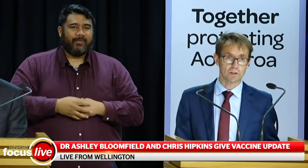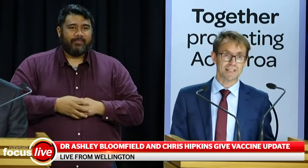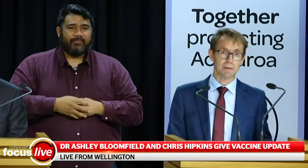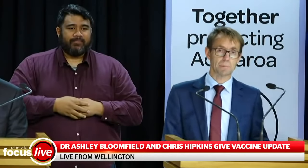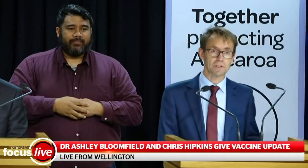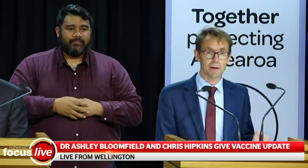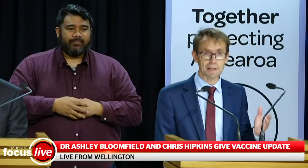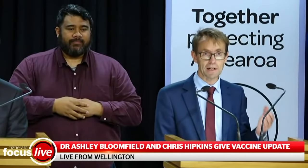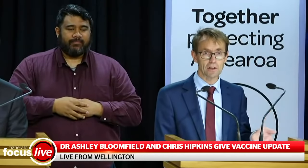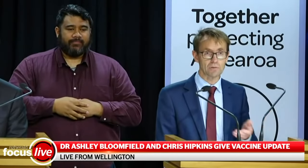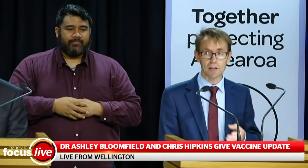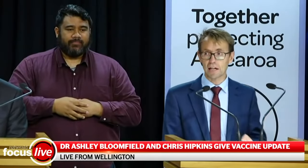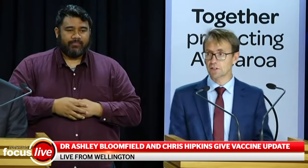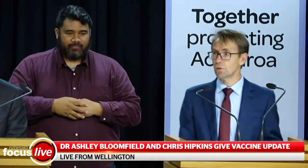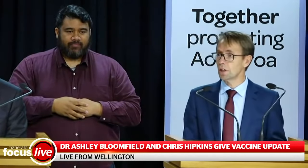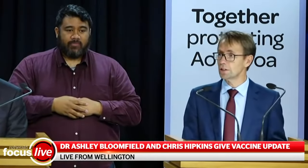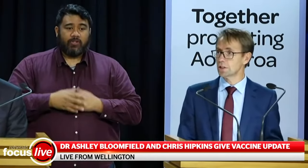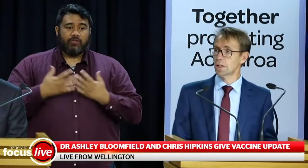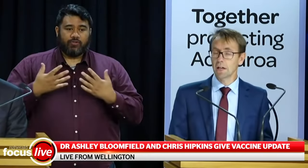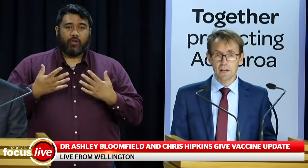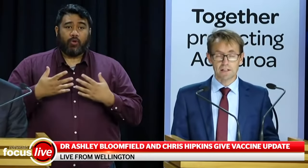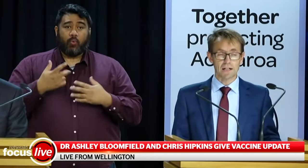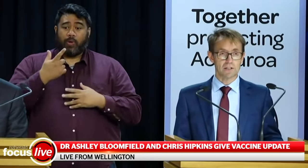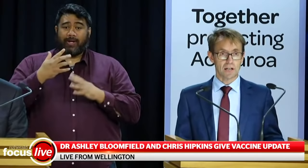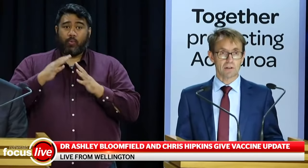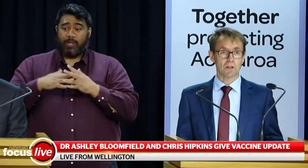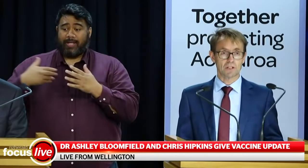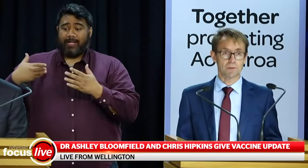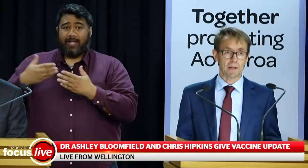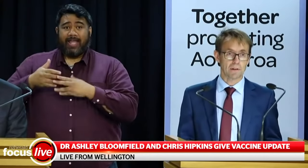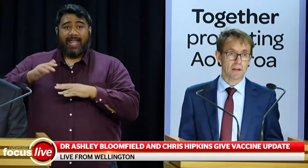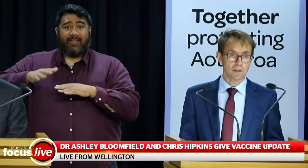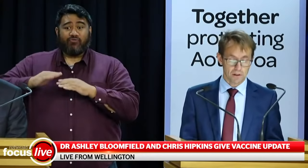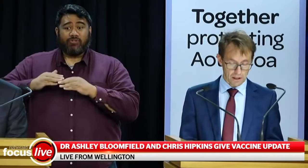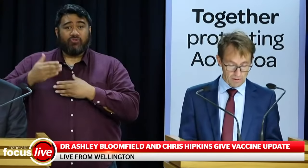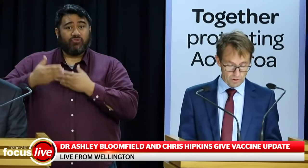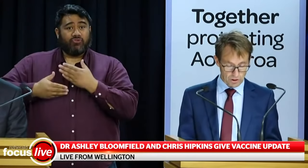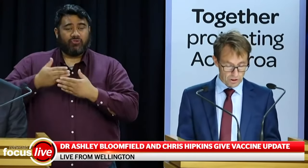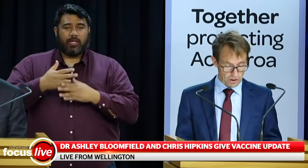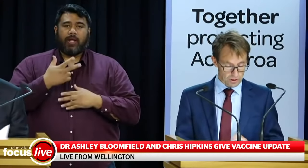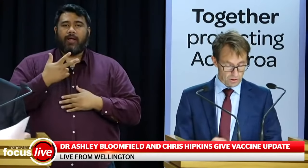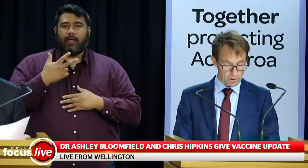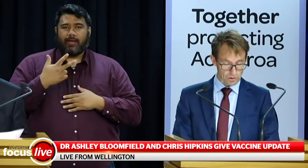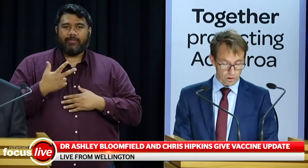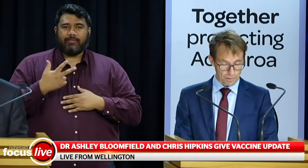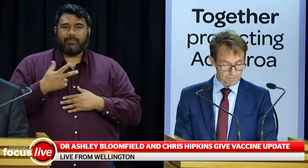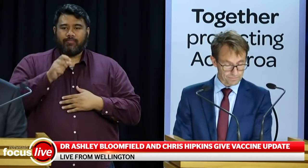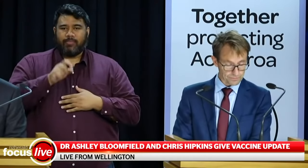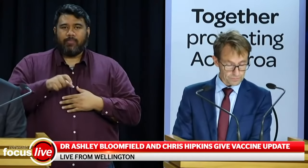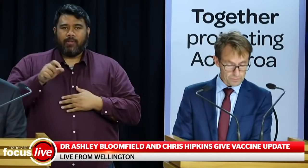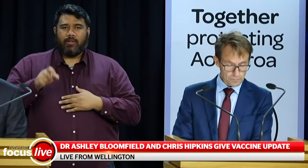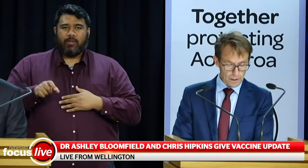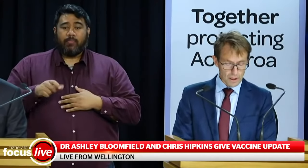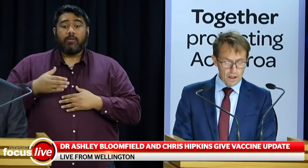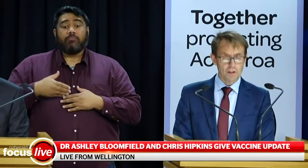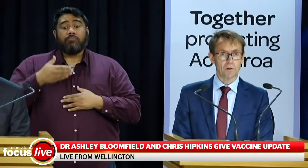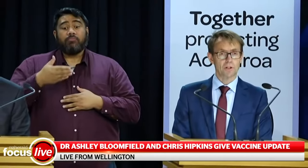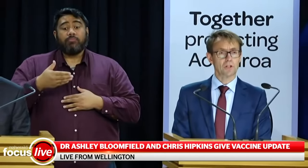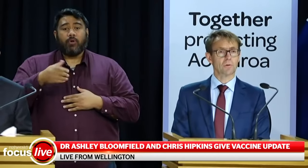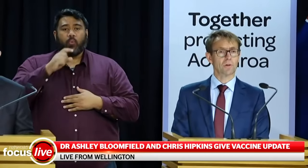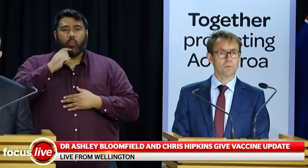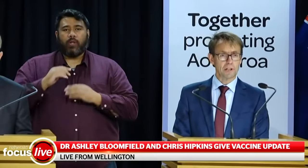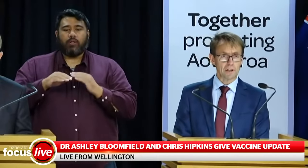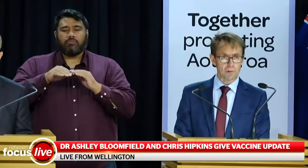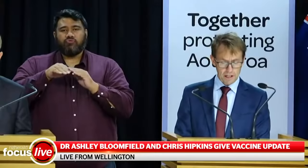would have noticed the numbers coming down over the last few days, and we expect that average to continue to drop. There